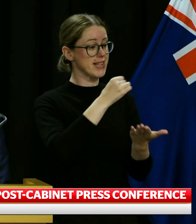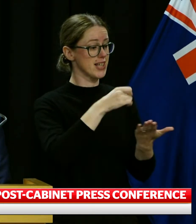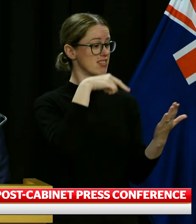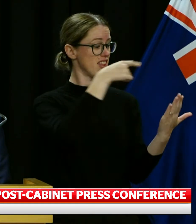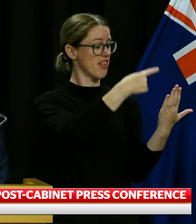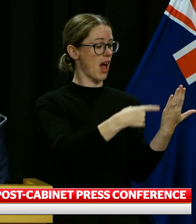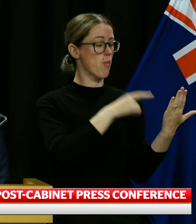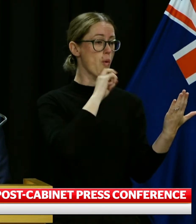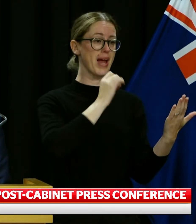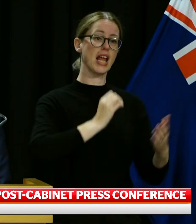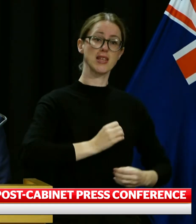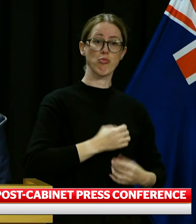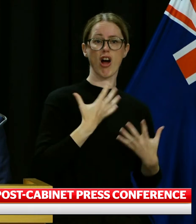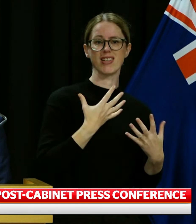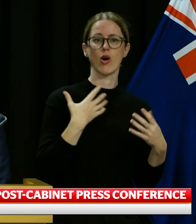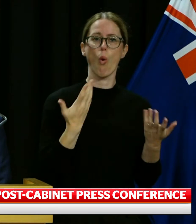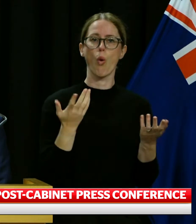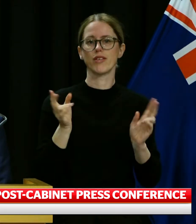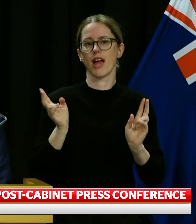it be predictable?